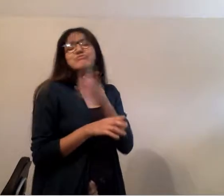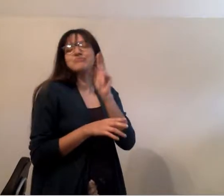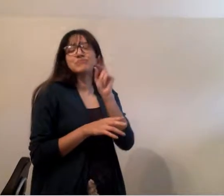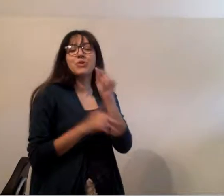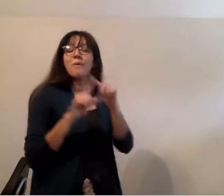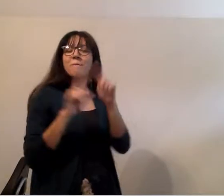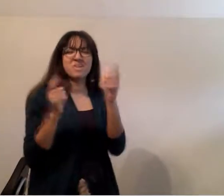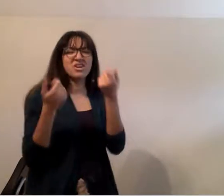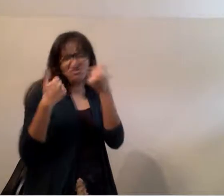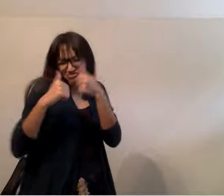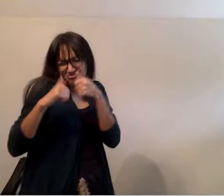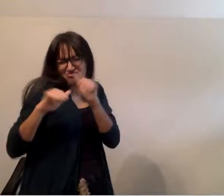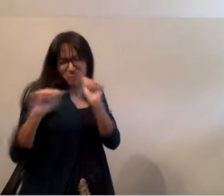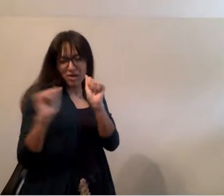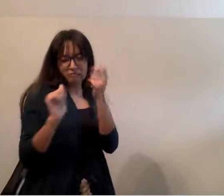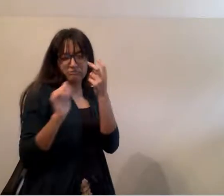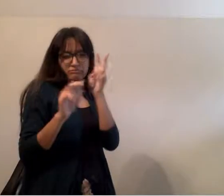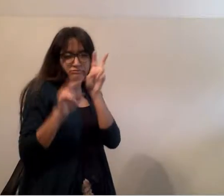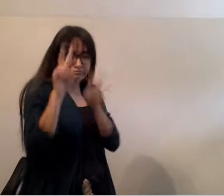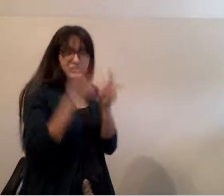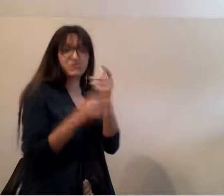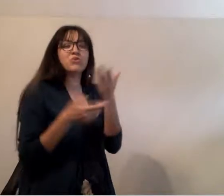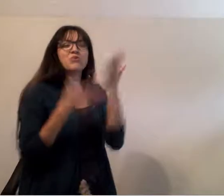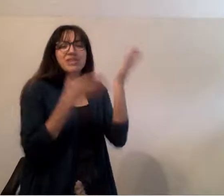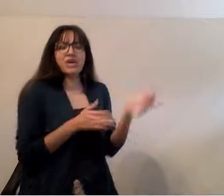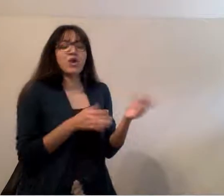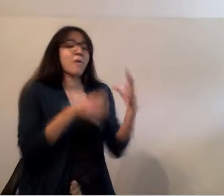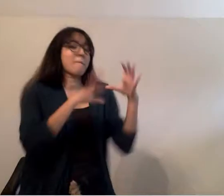okay? So here's the brain of a non-procrastinator.